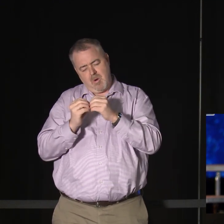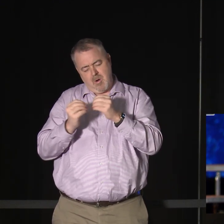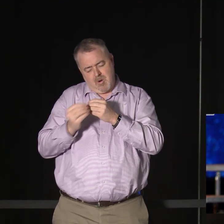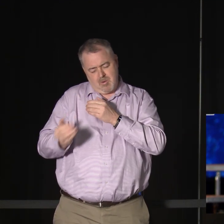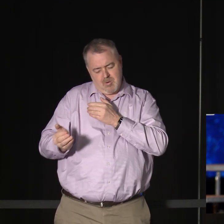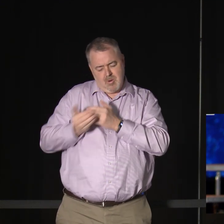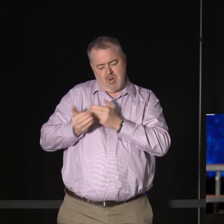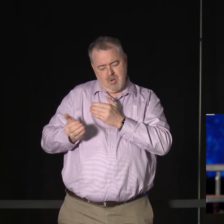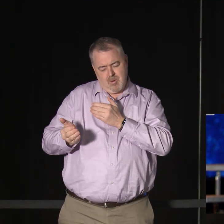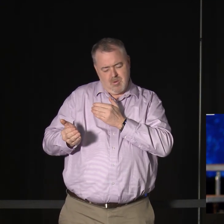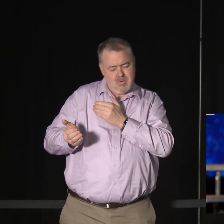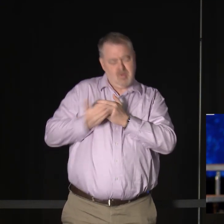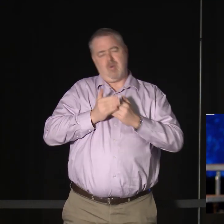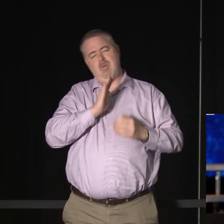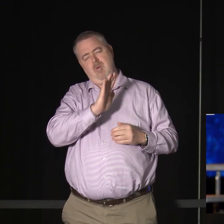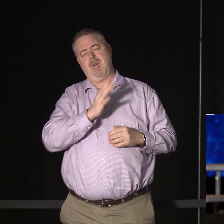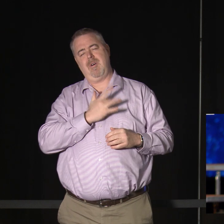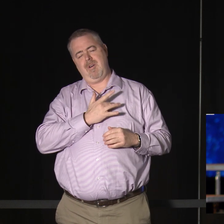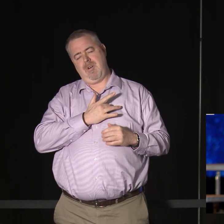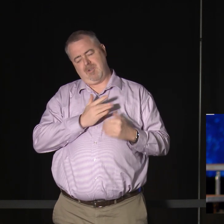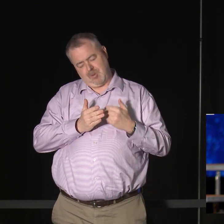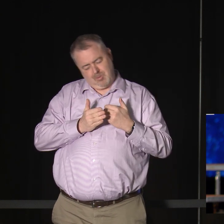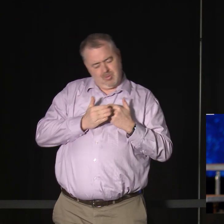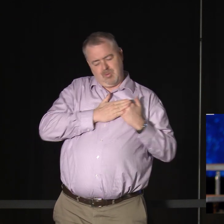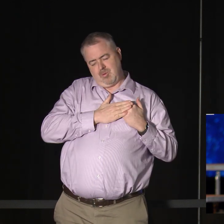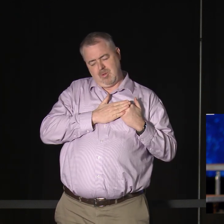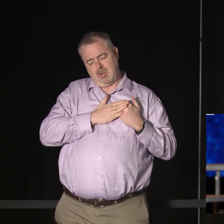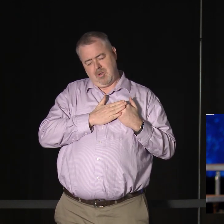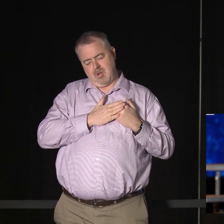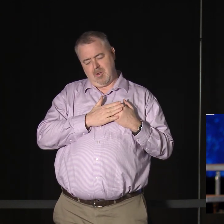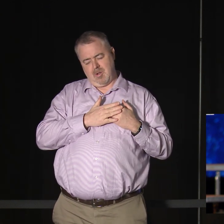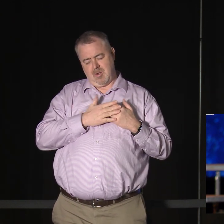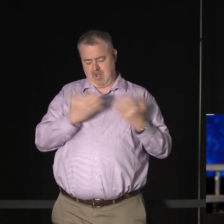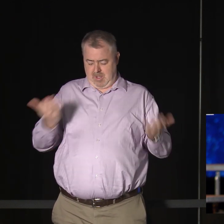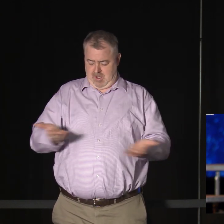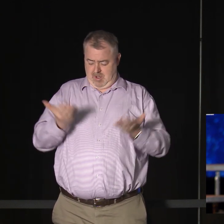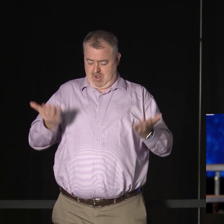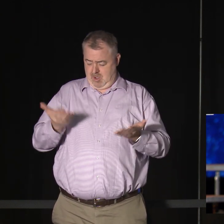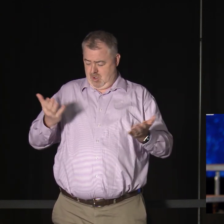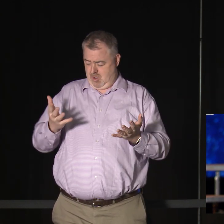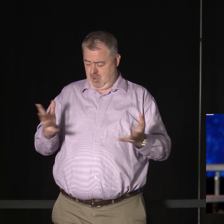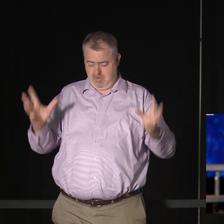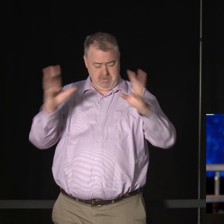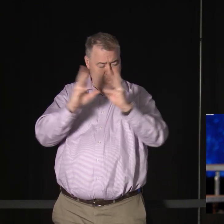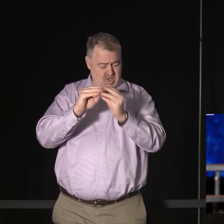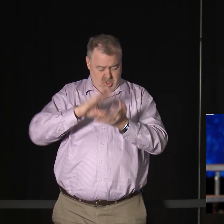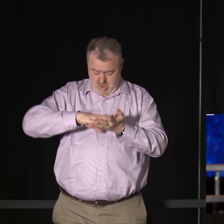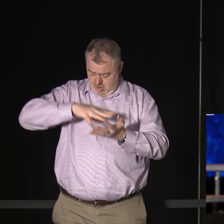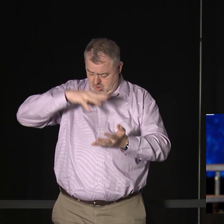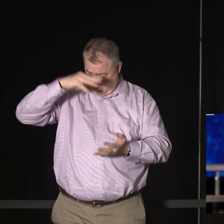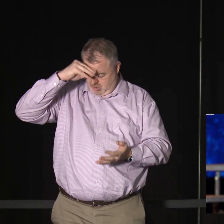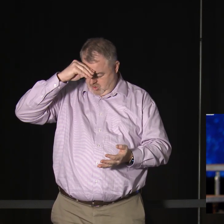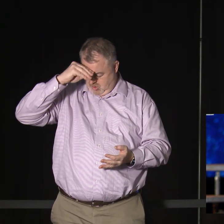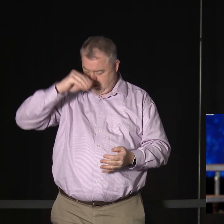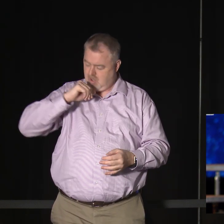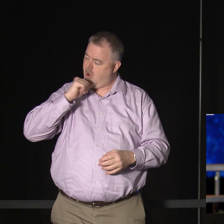Lord. May what we have learned in this conference will never stay here in